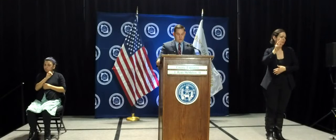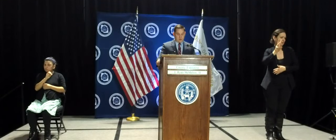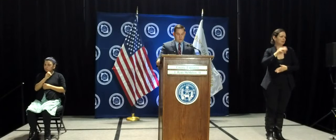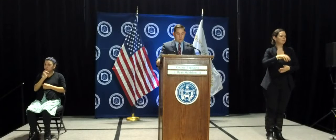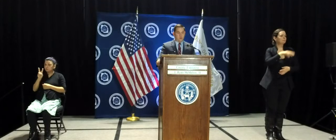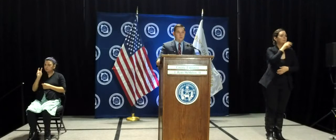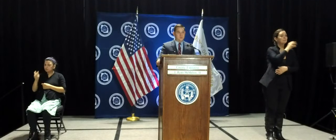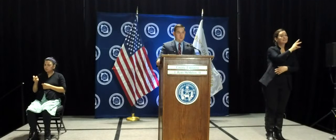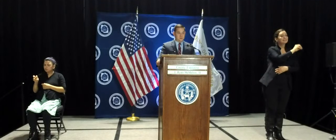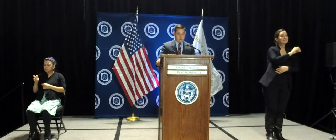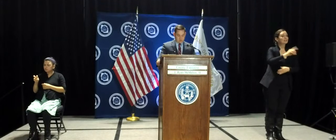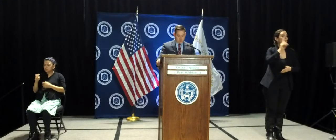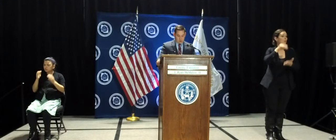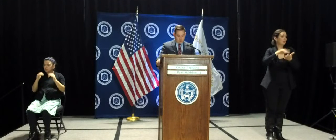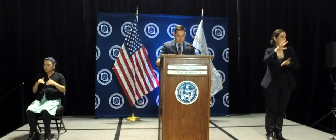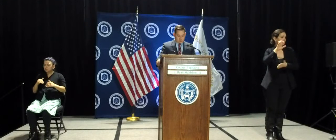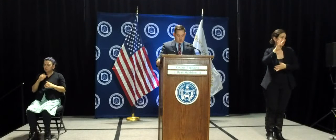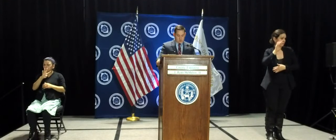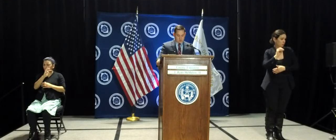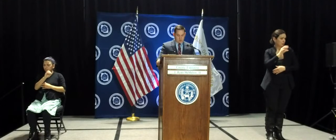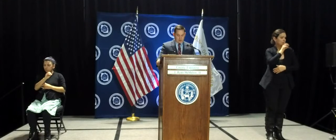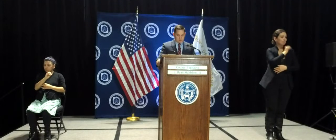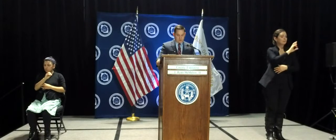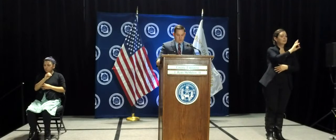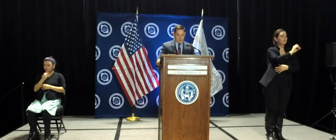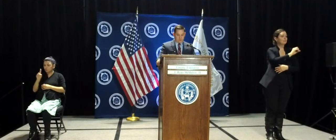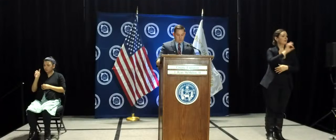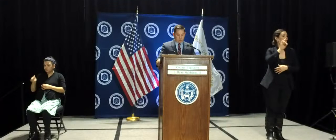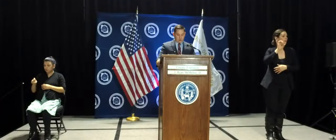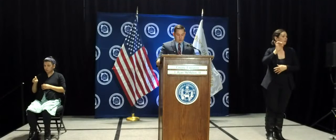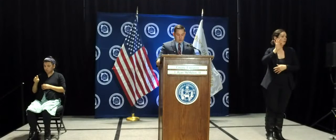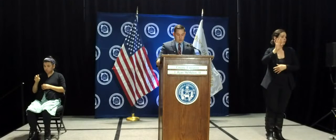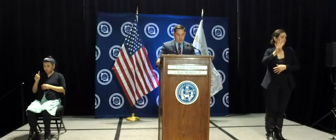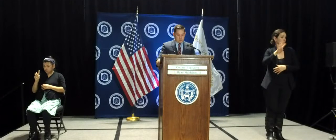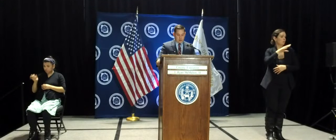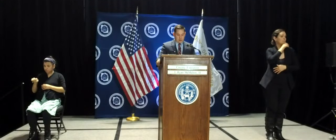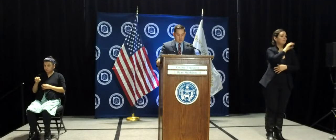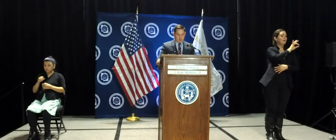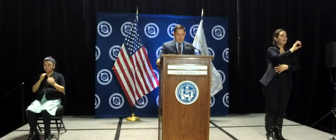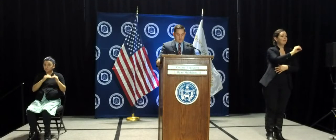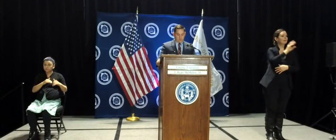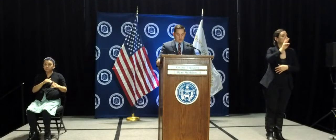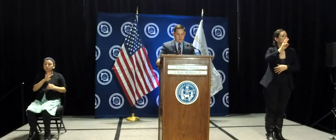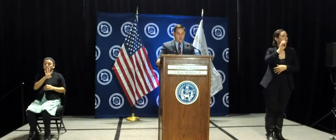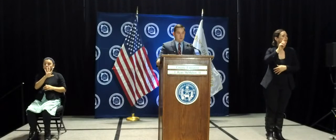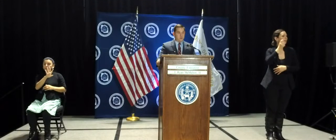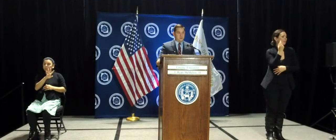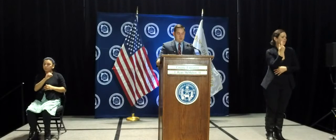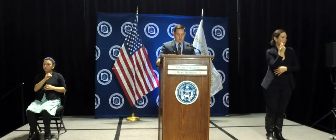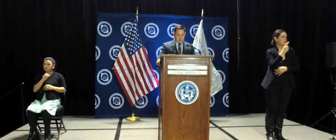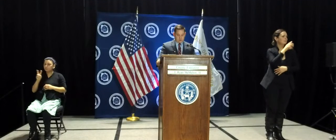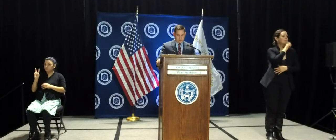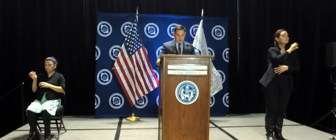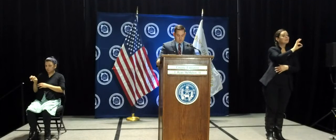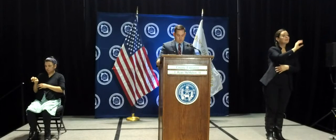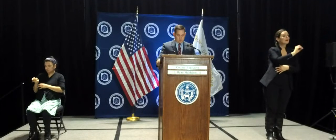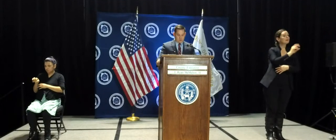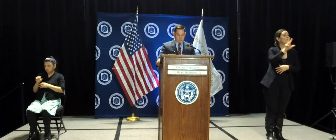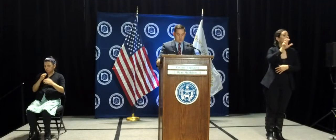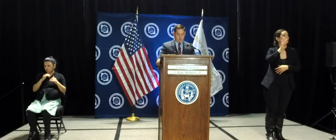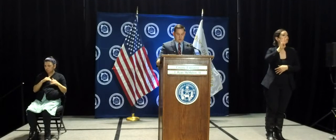50s, 2,106. 60s, 1,540. 894 cases in our